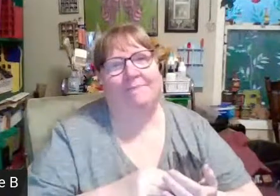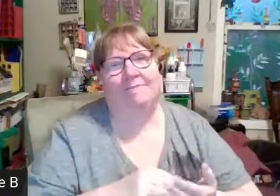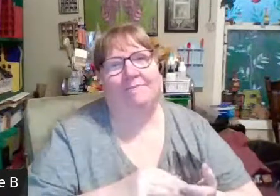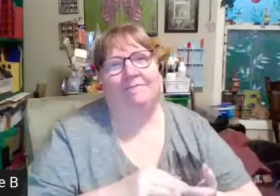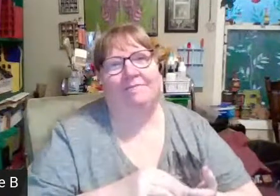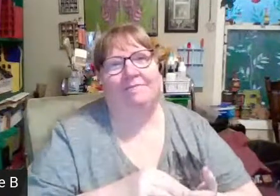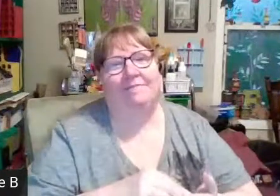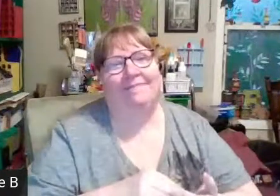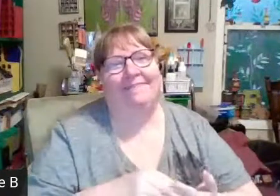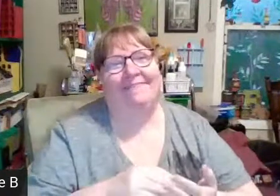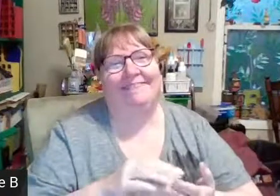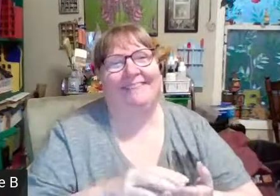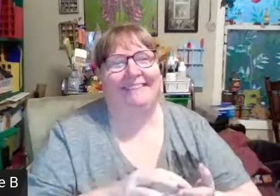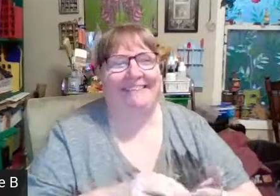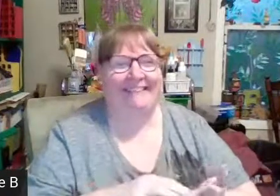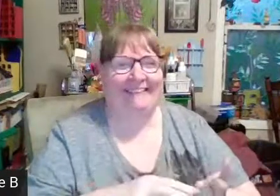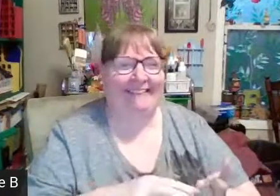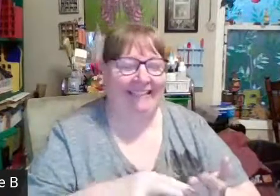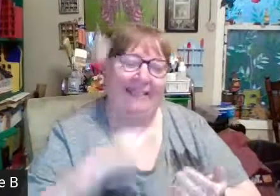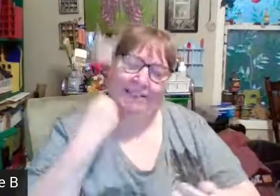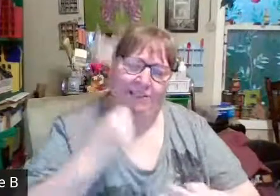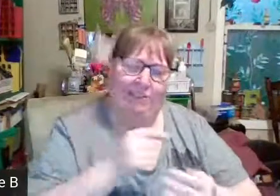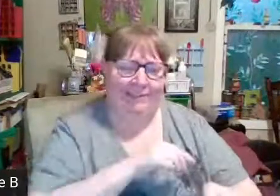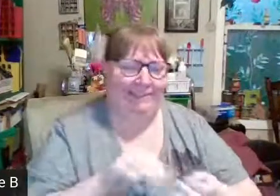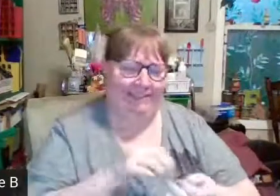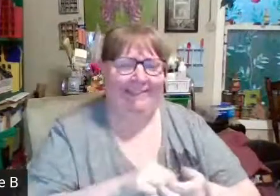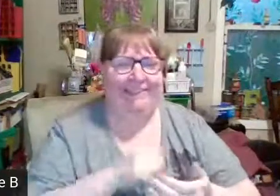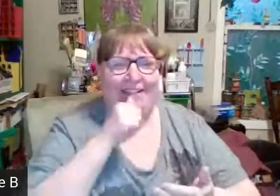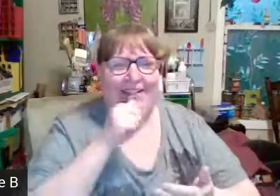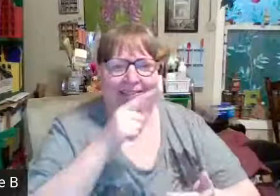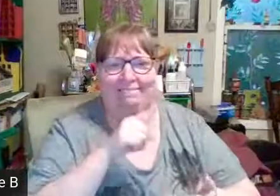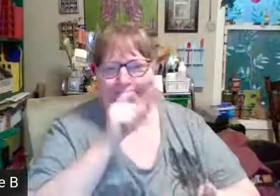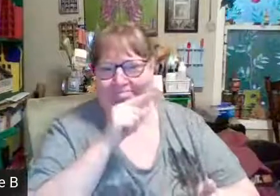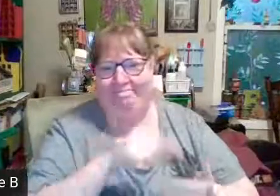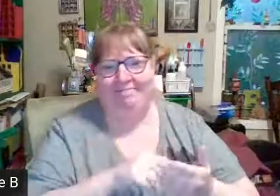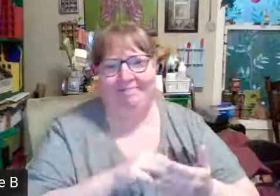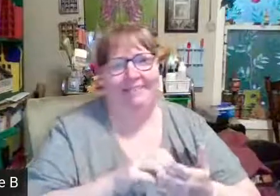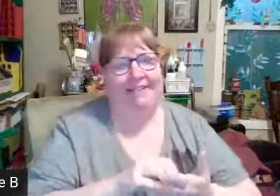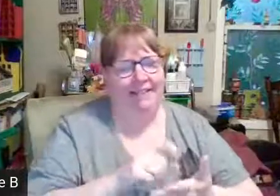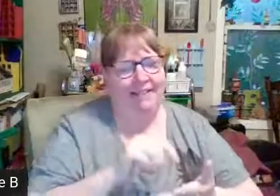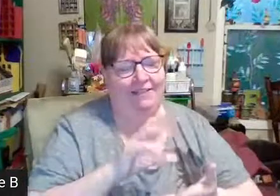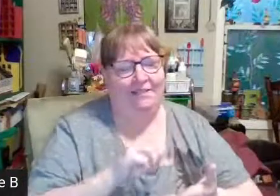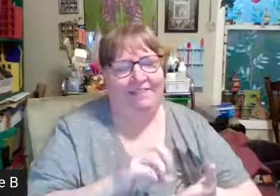Jean Peter. A message to Jean Peter. It's like, can you order blank and blank for blank?